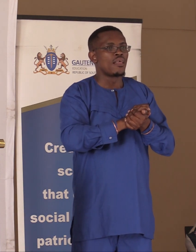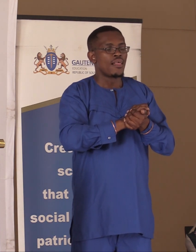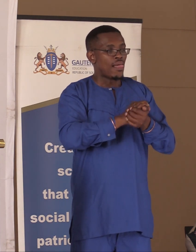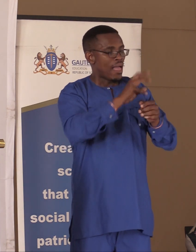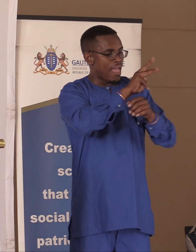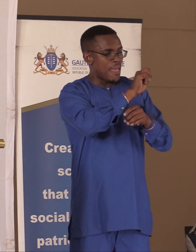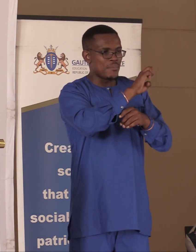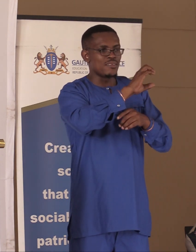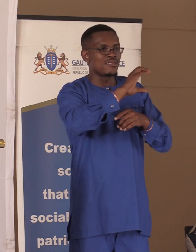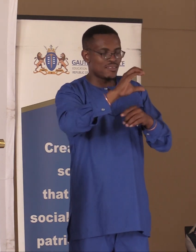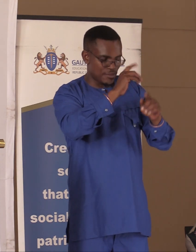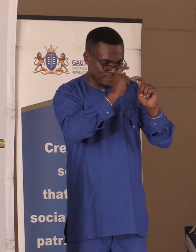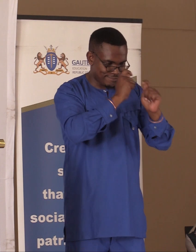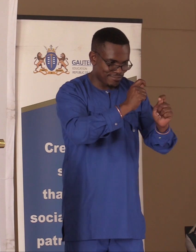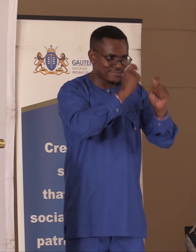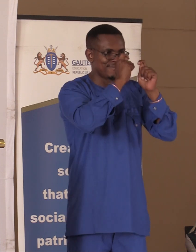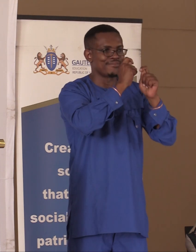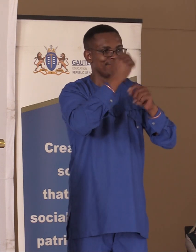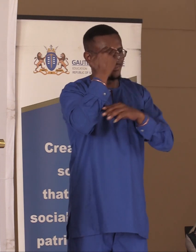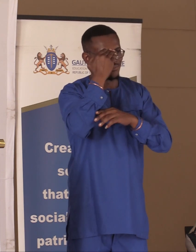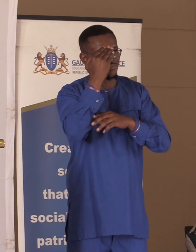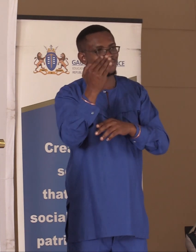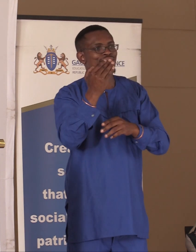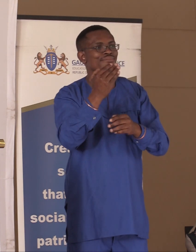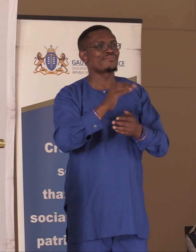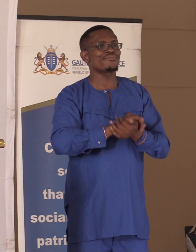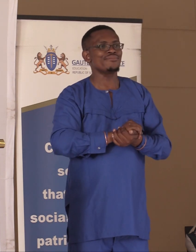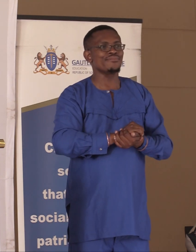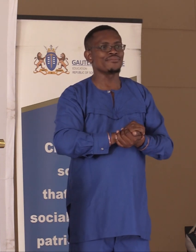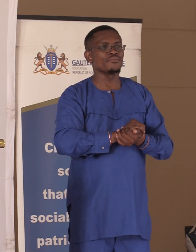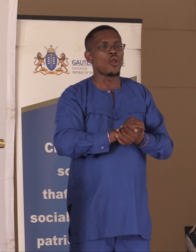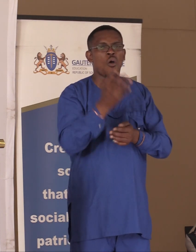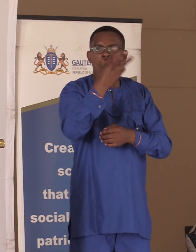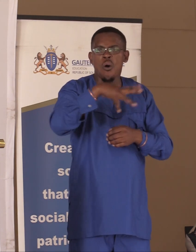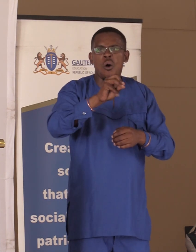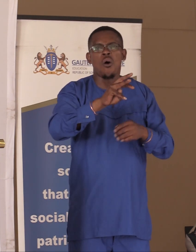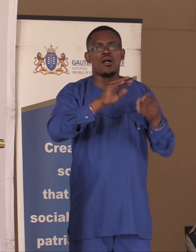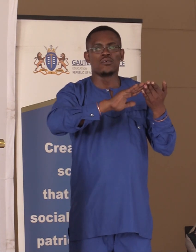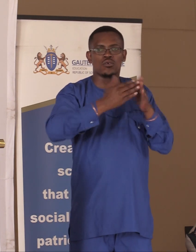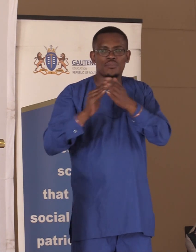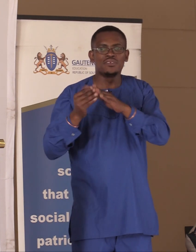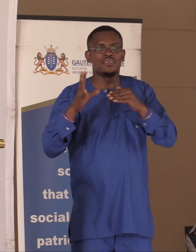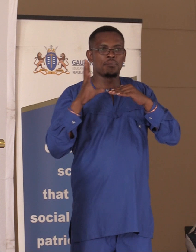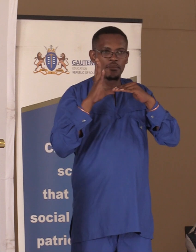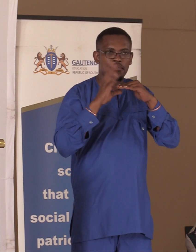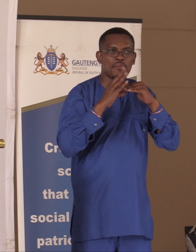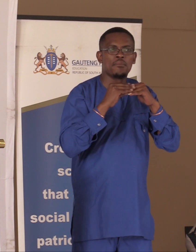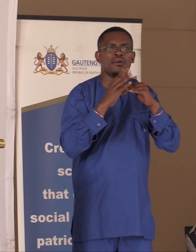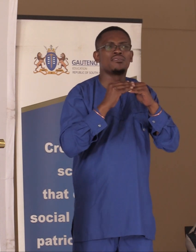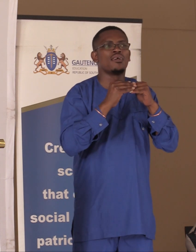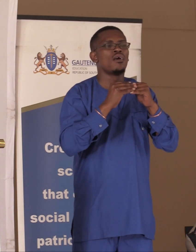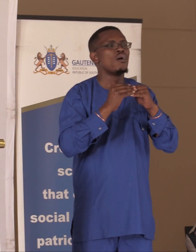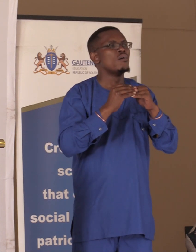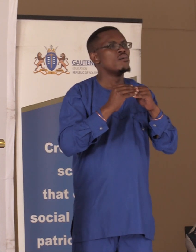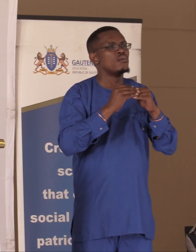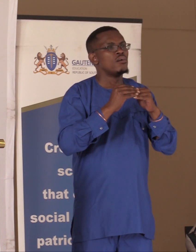Honorable MEC, I greet you, all members of the community, all